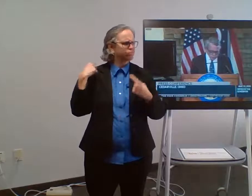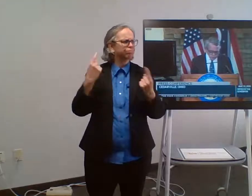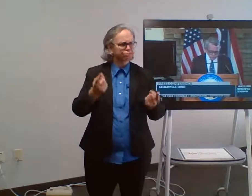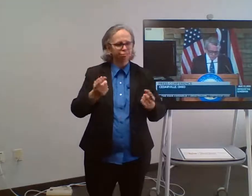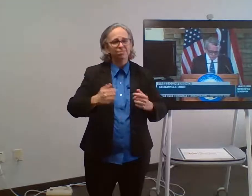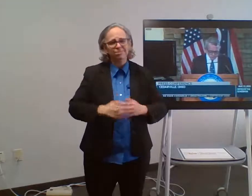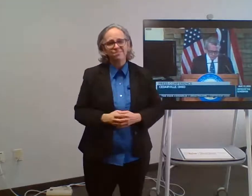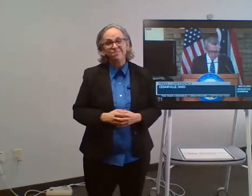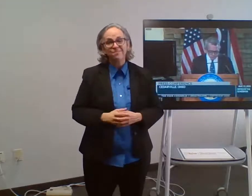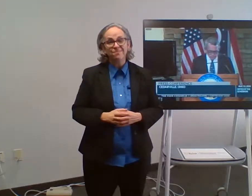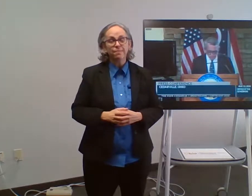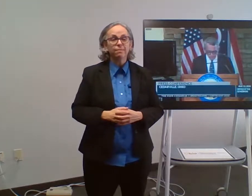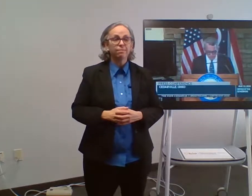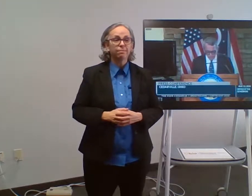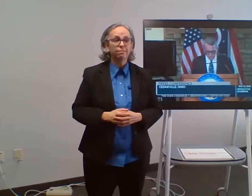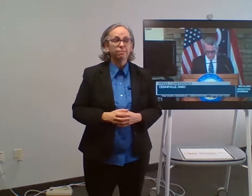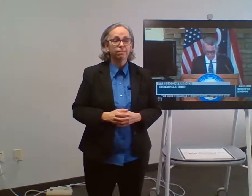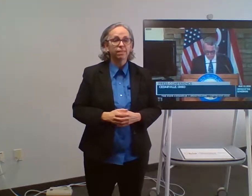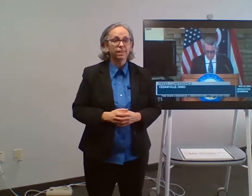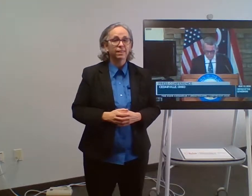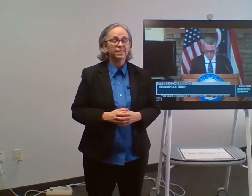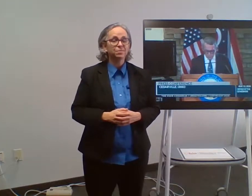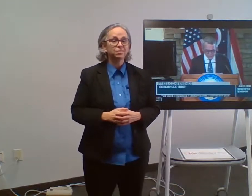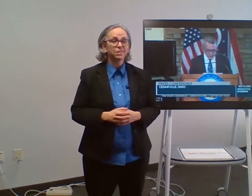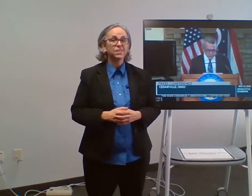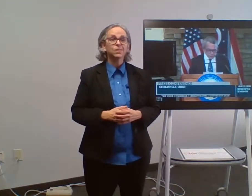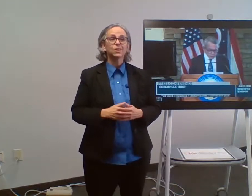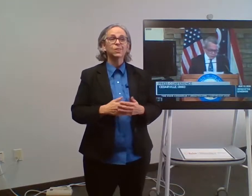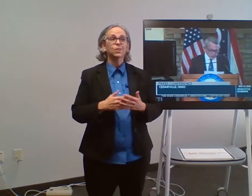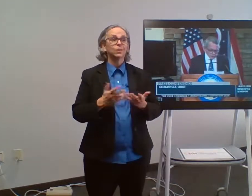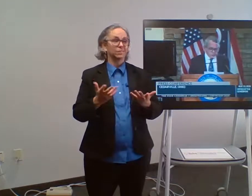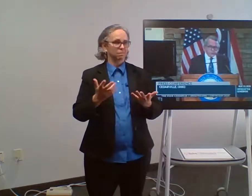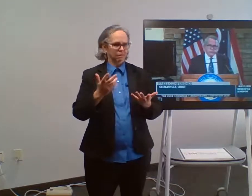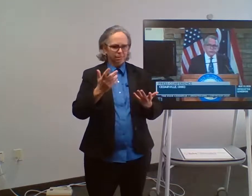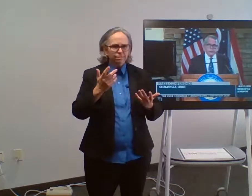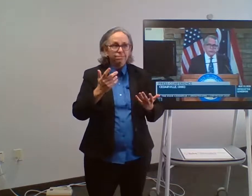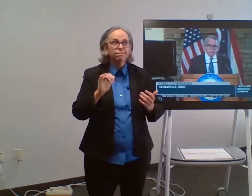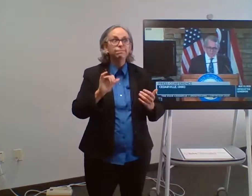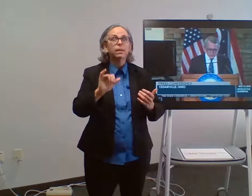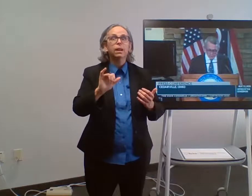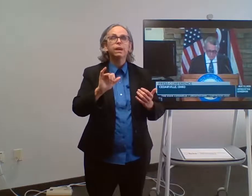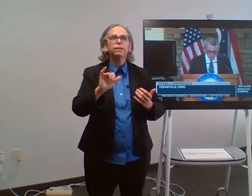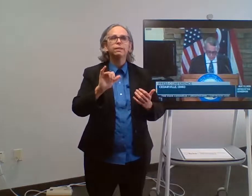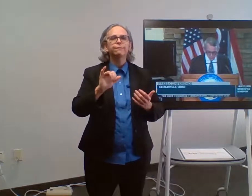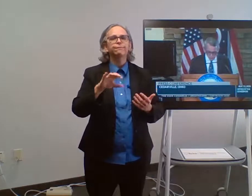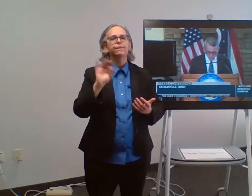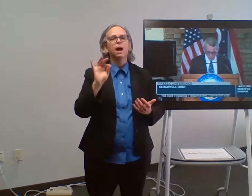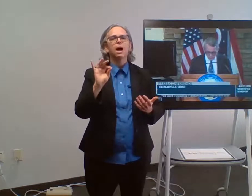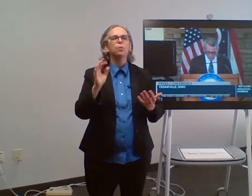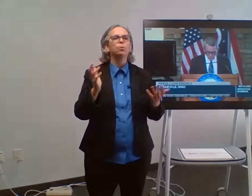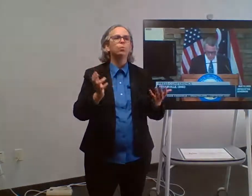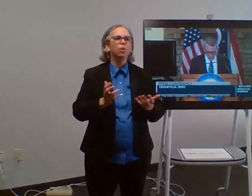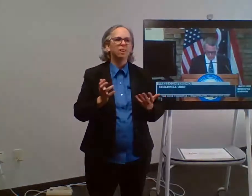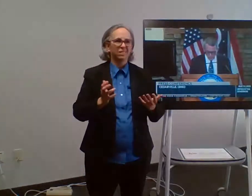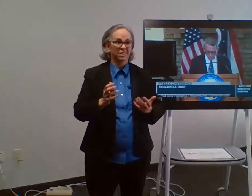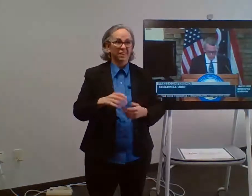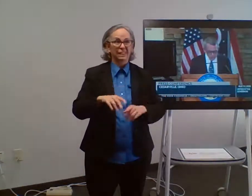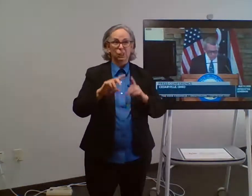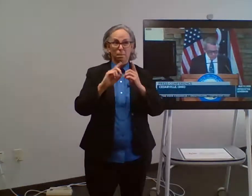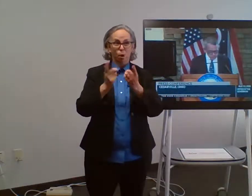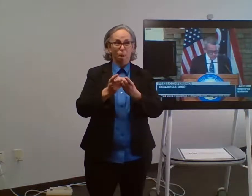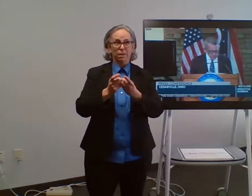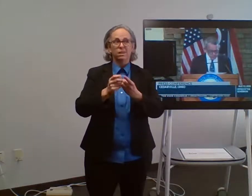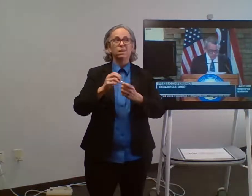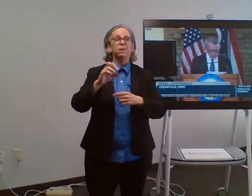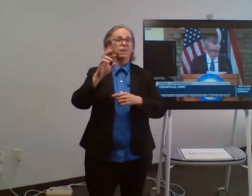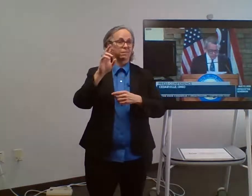learned that the Ohio Department of Rehabilitation and Corrections has experienced a tragedy. Today at